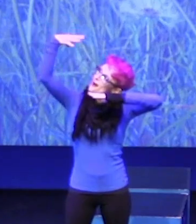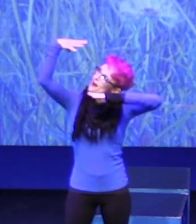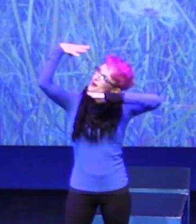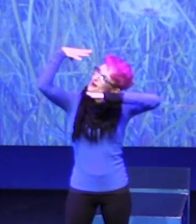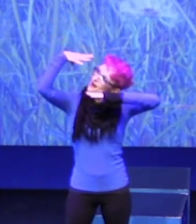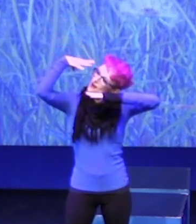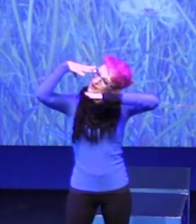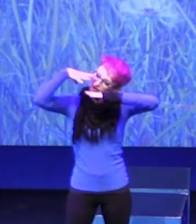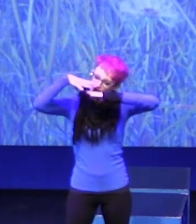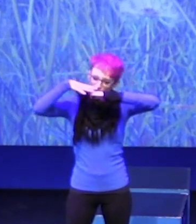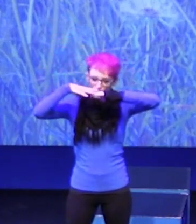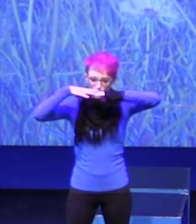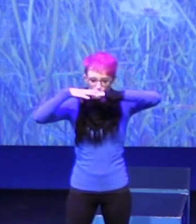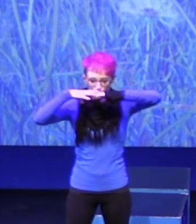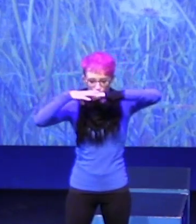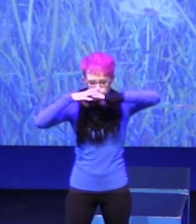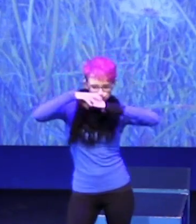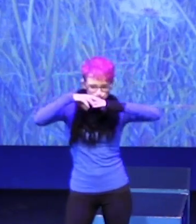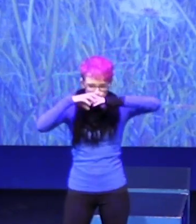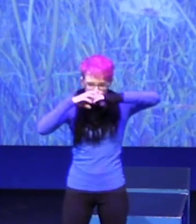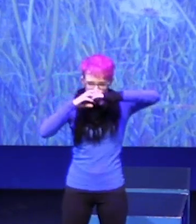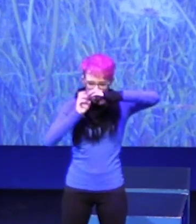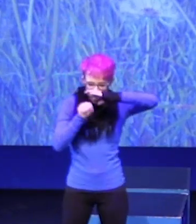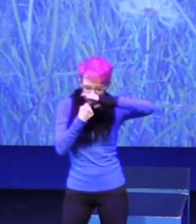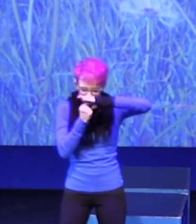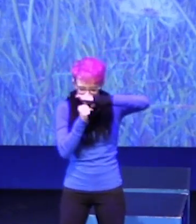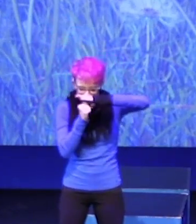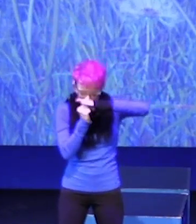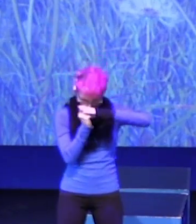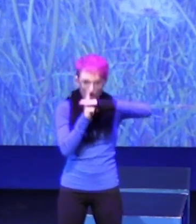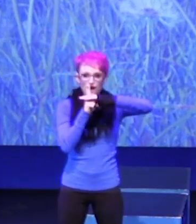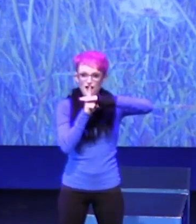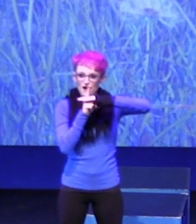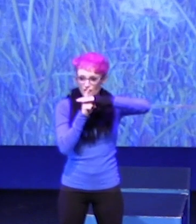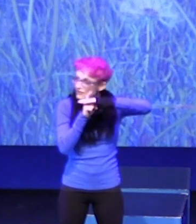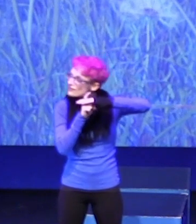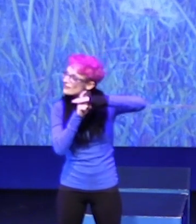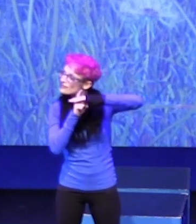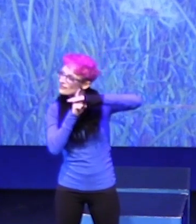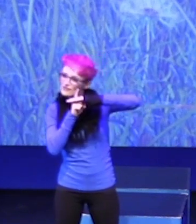The sun shines down to coax the stems up once